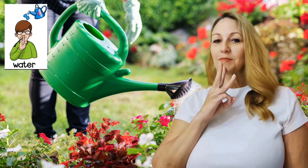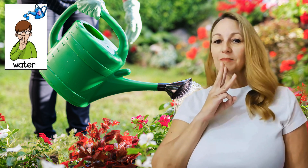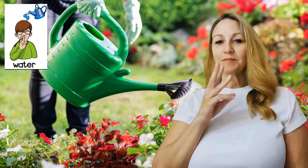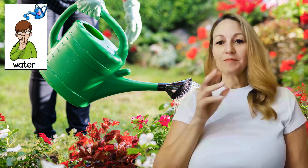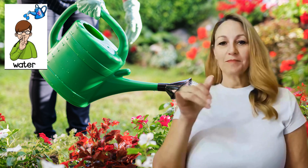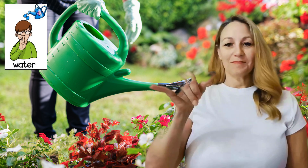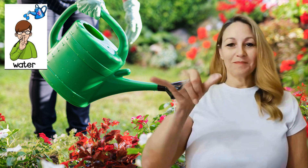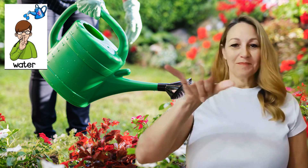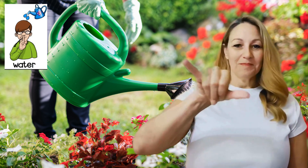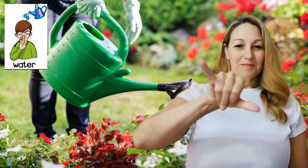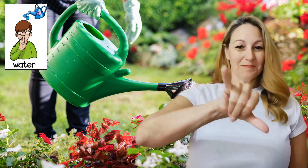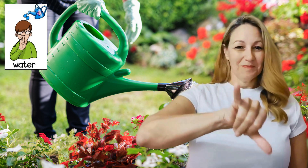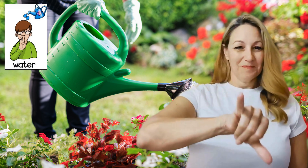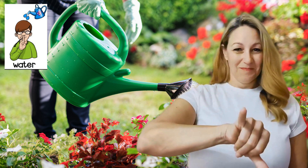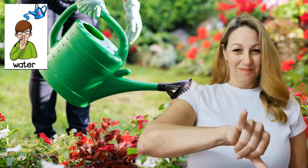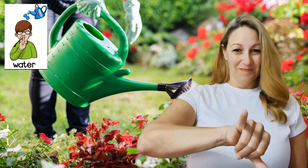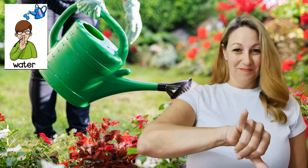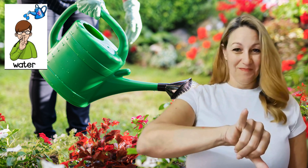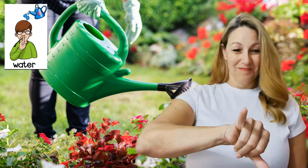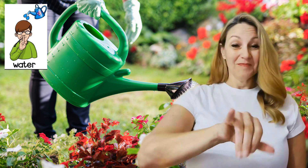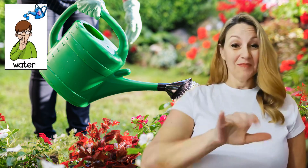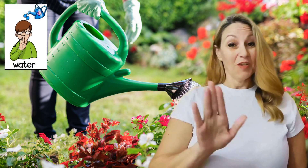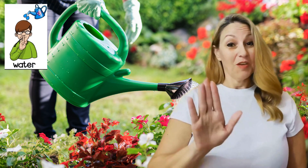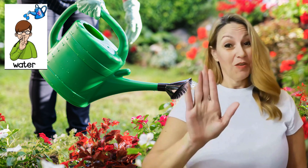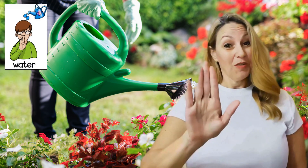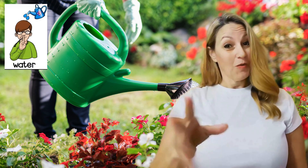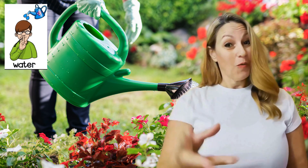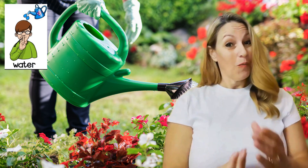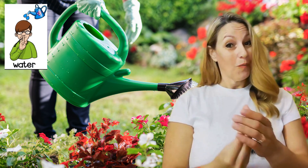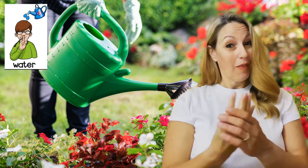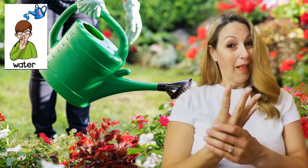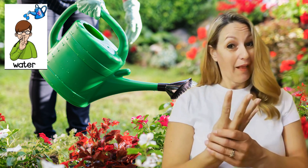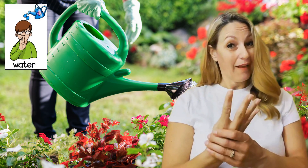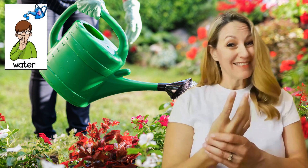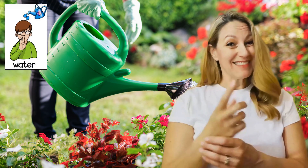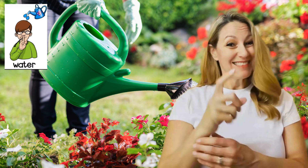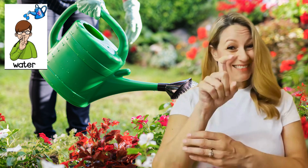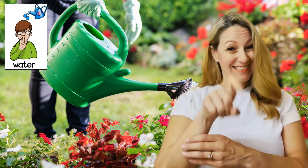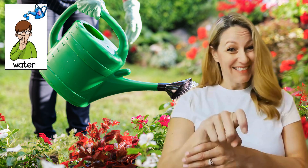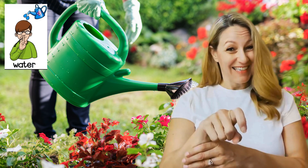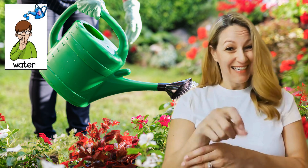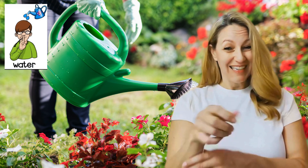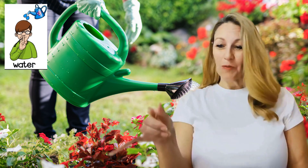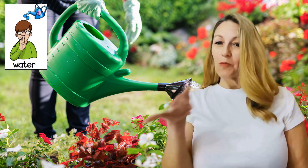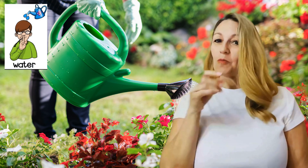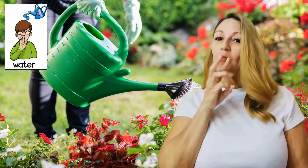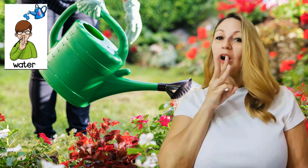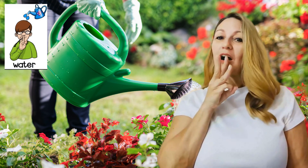I'm going to show pouring the water. Your plants need water.